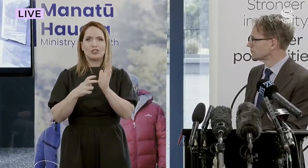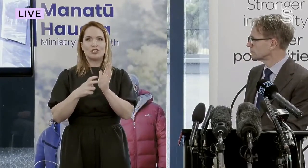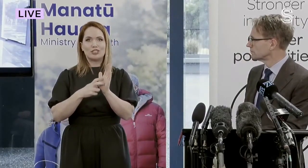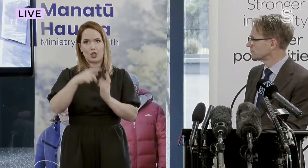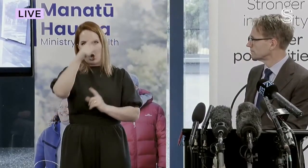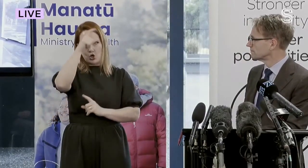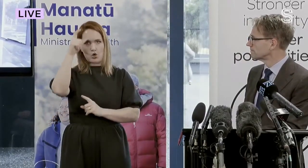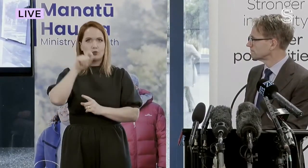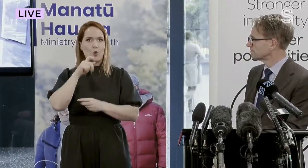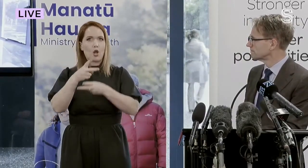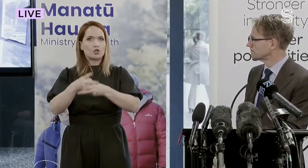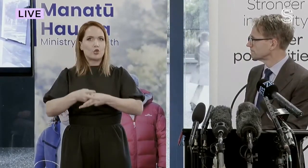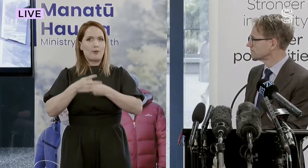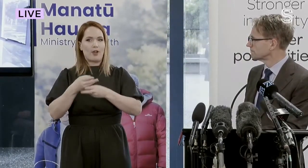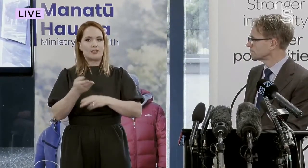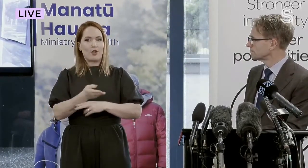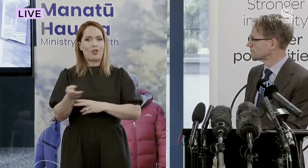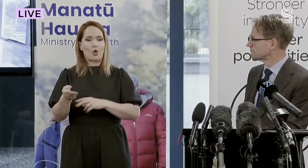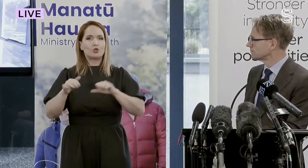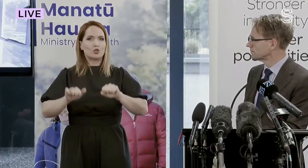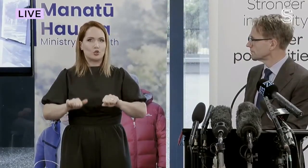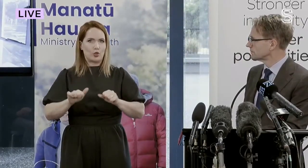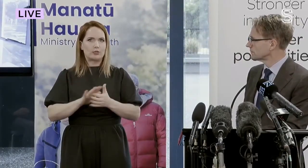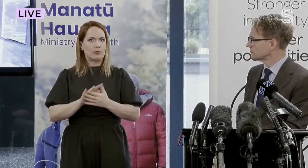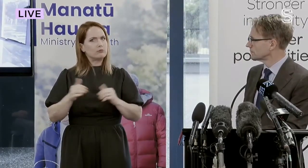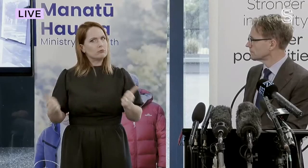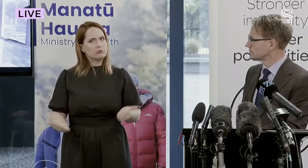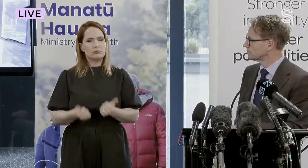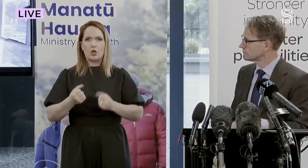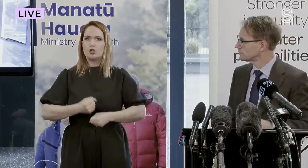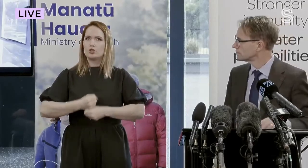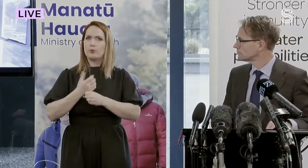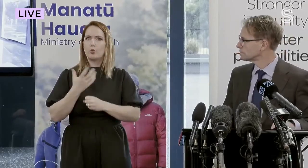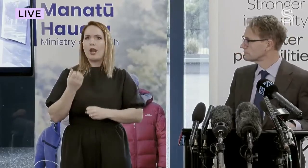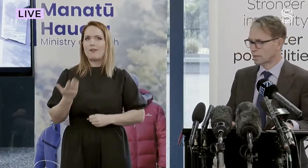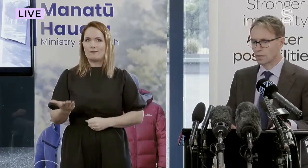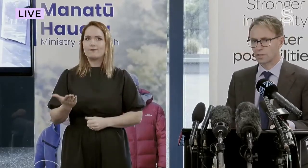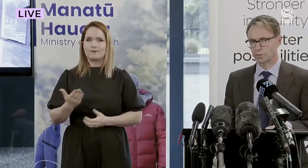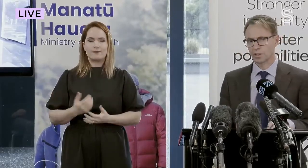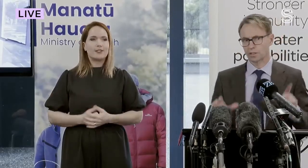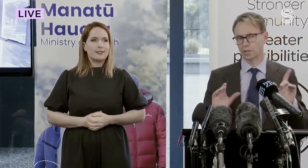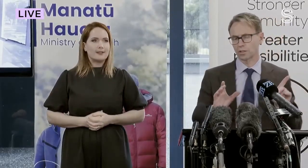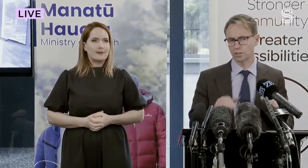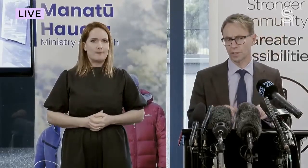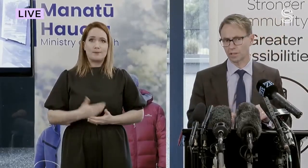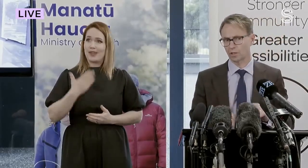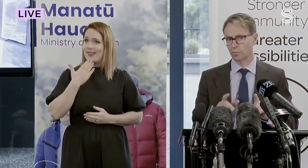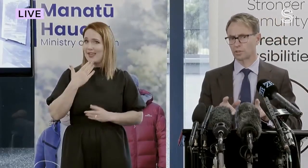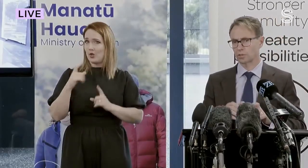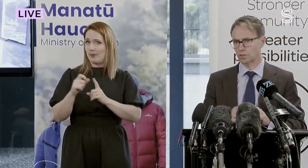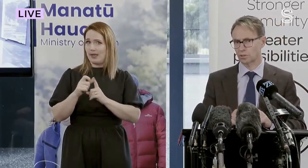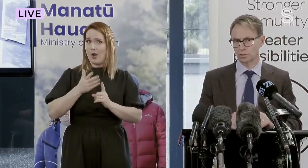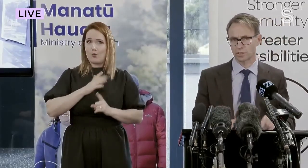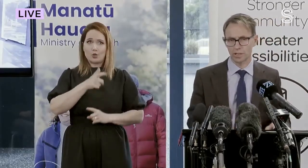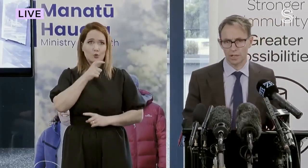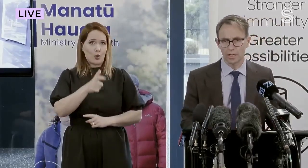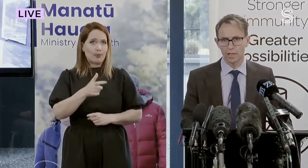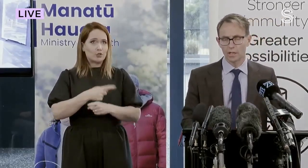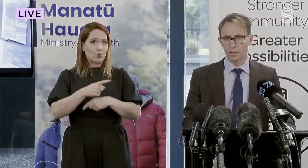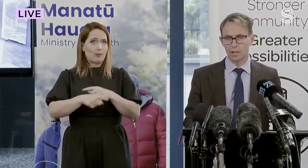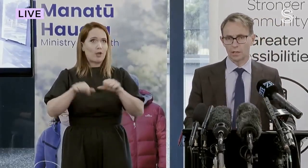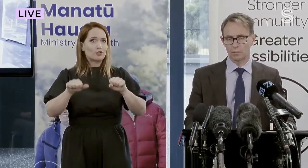So this has been well supported and supervised where this is occurring. Thanks, Pete. And could I just make a comment on